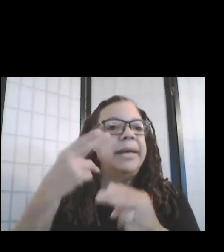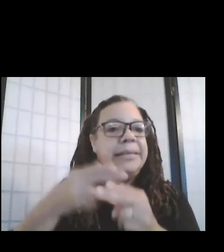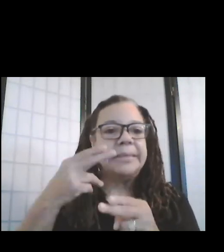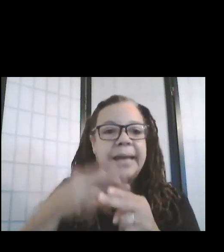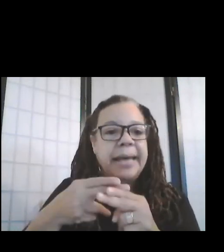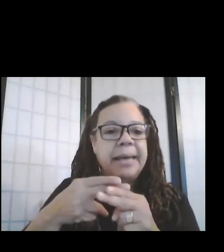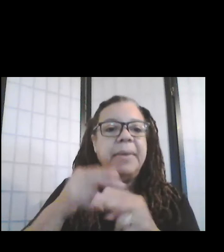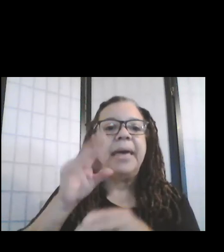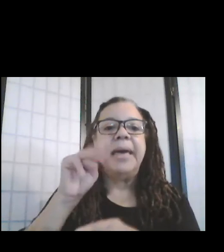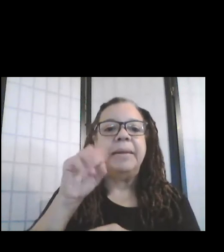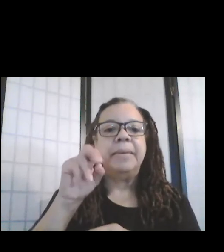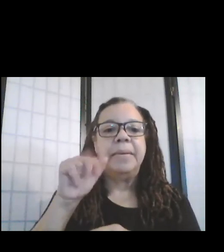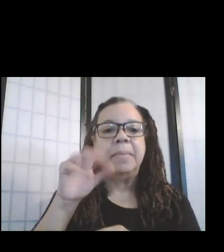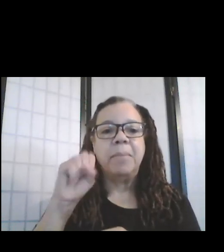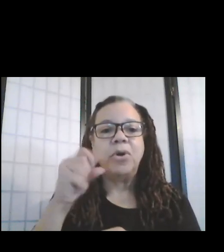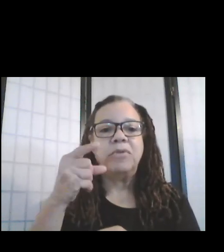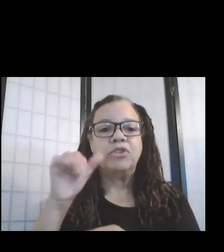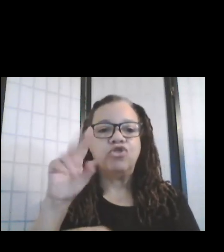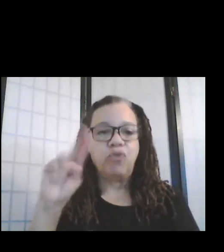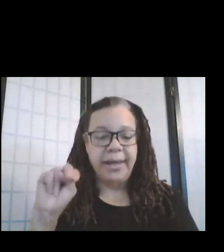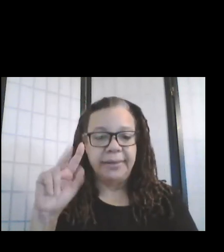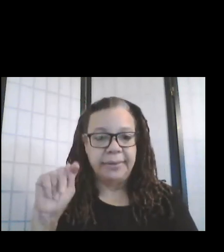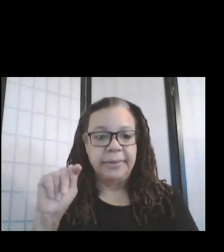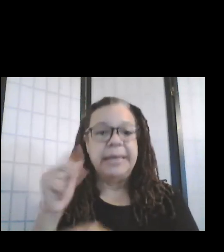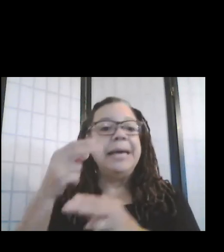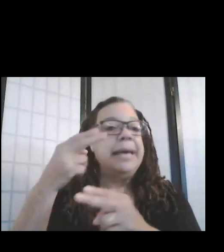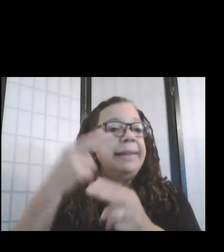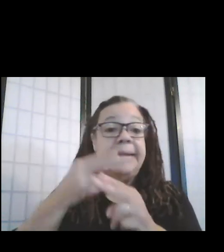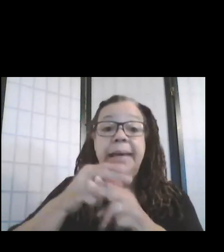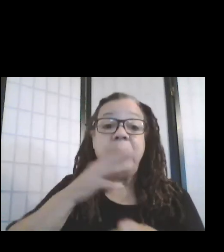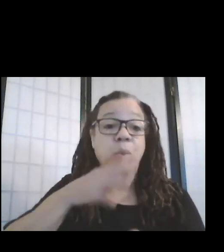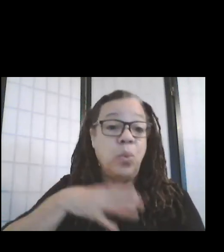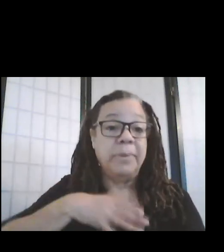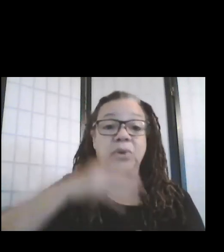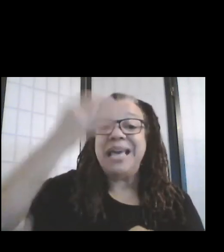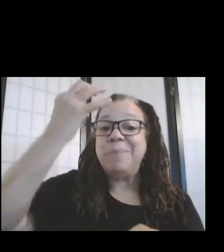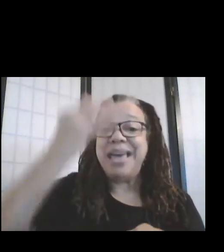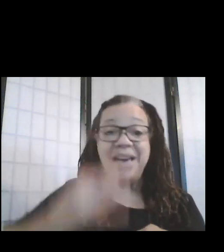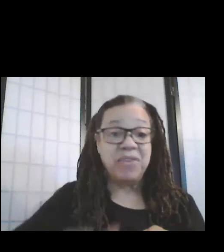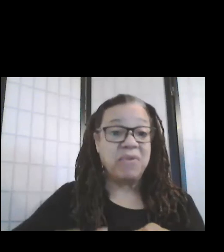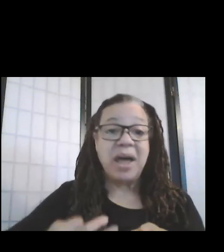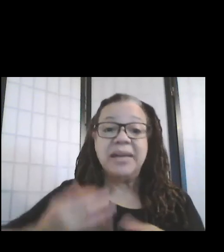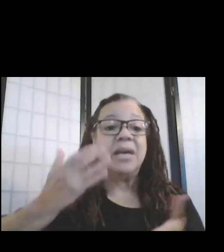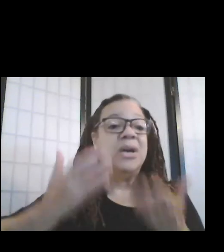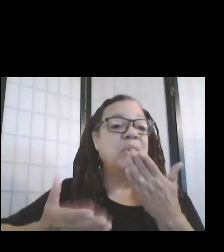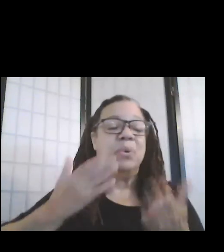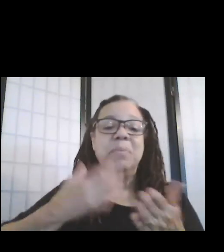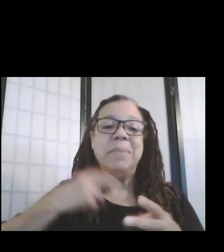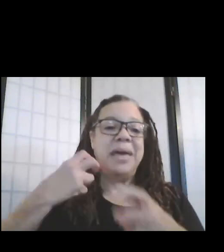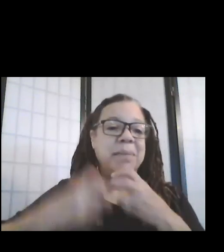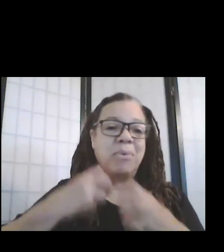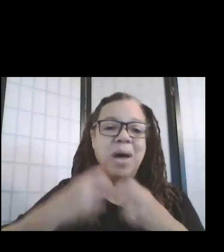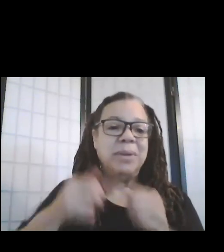Morris Grant's, and the name of the patient who came every week, a woman who probably had problems of her